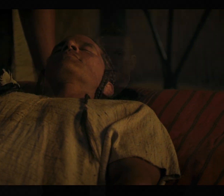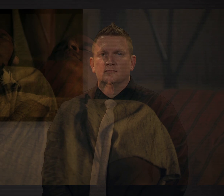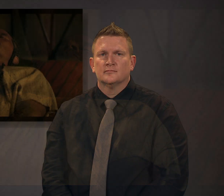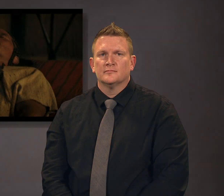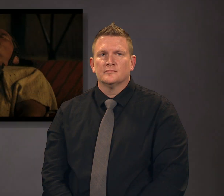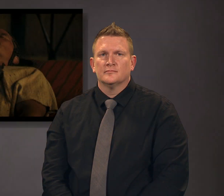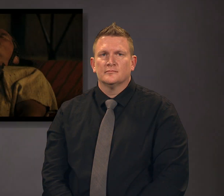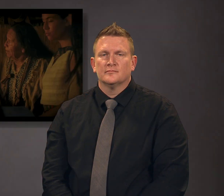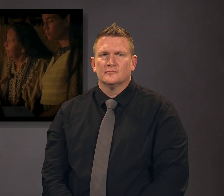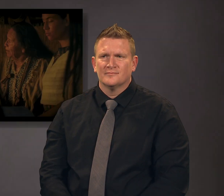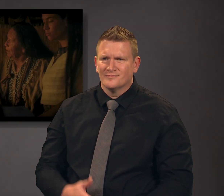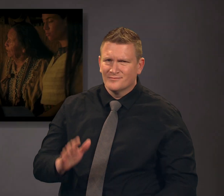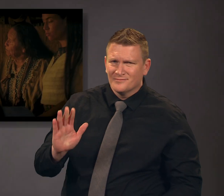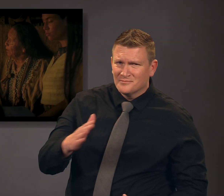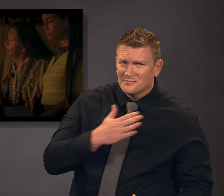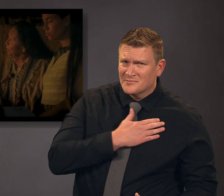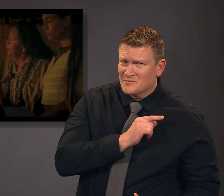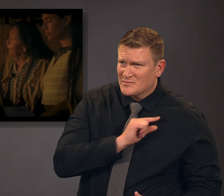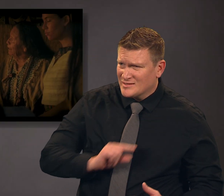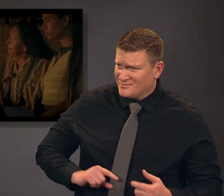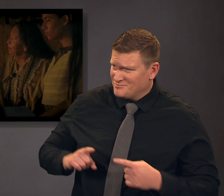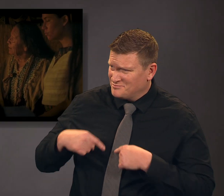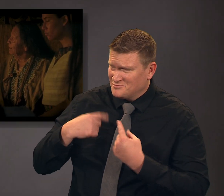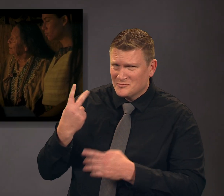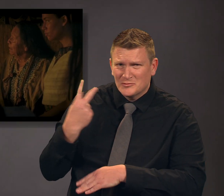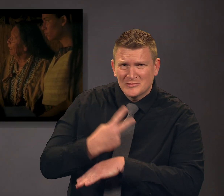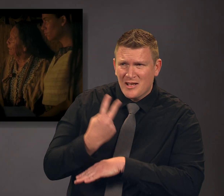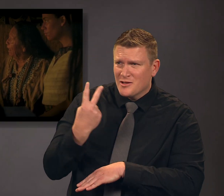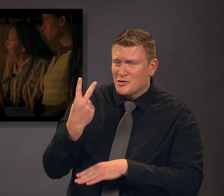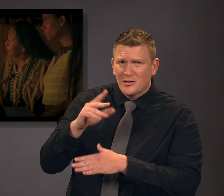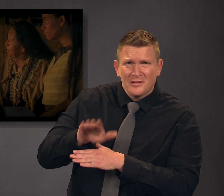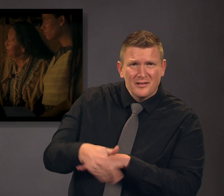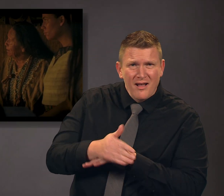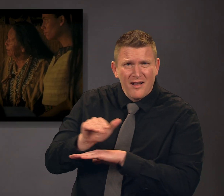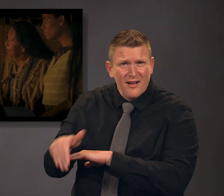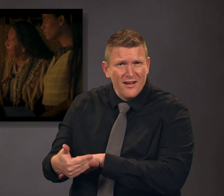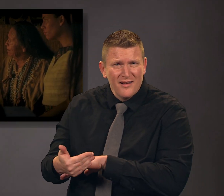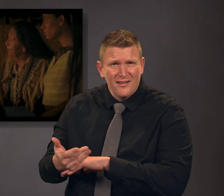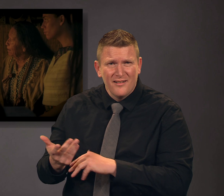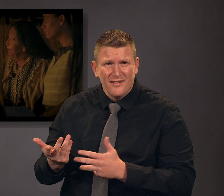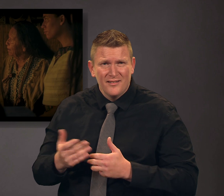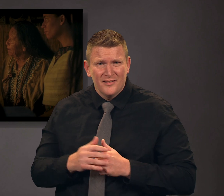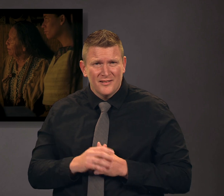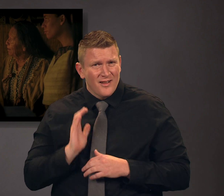My queen, it's been 2 days and nights.